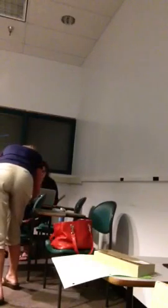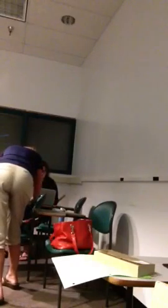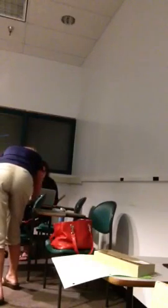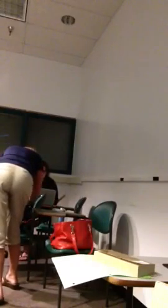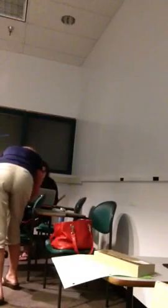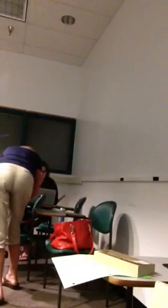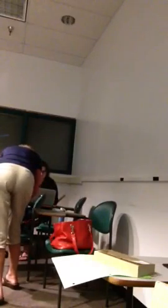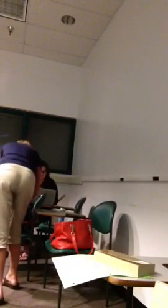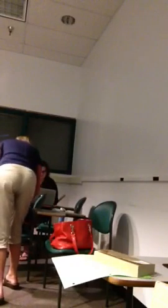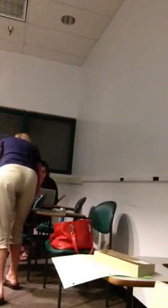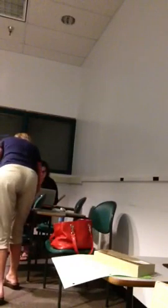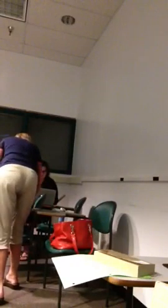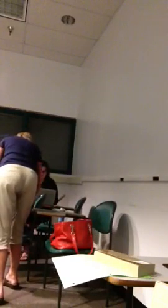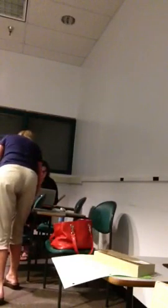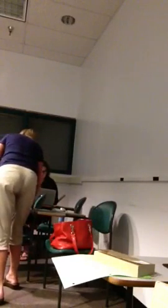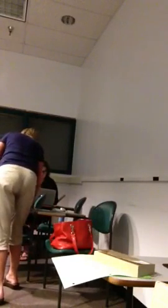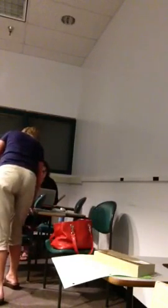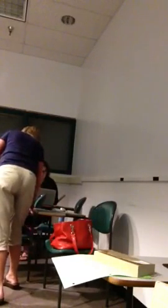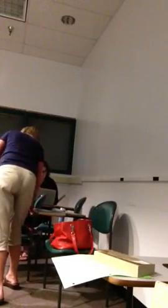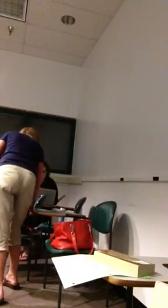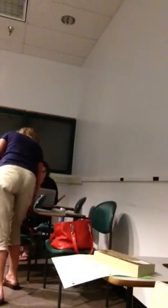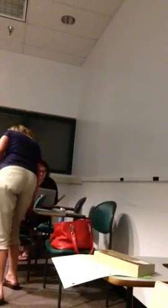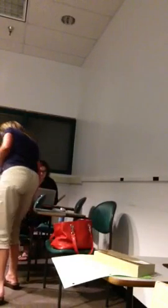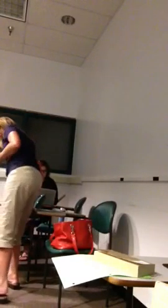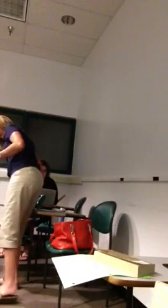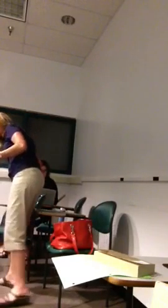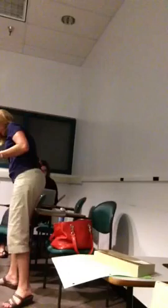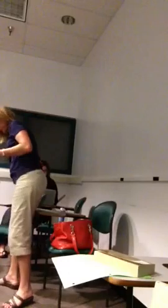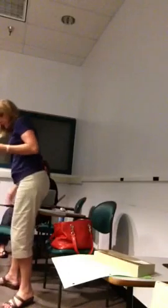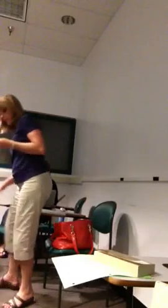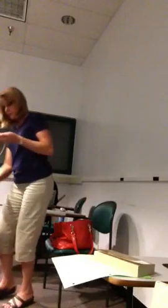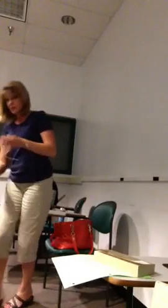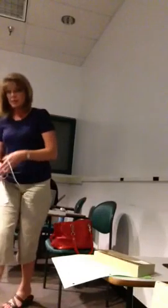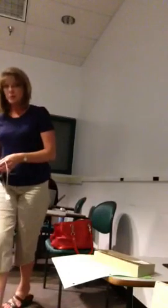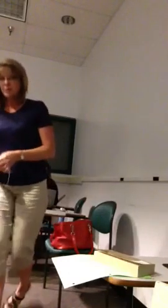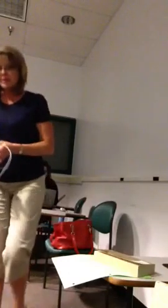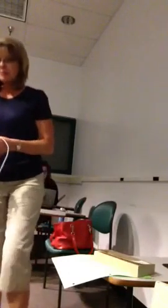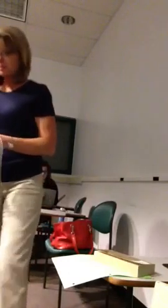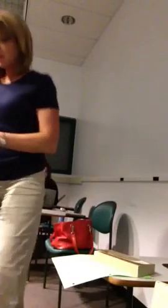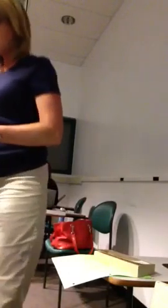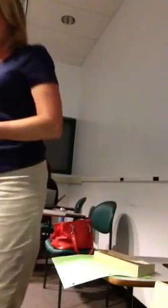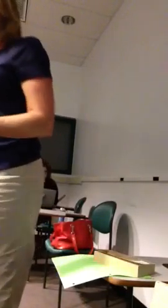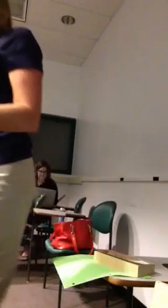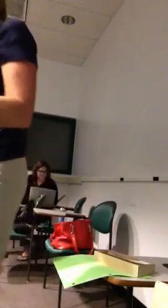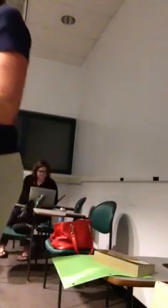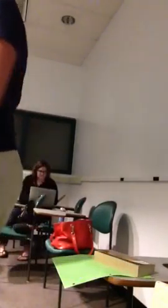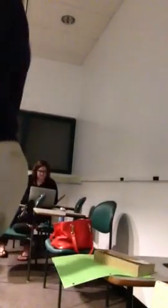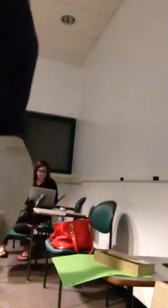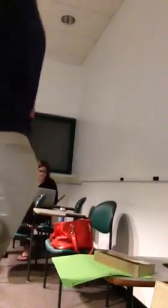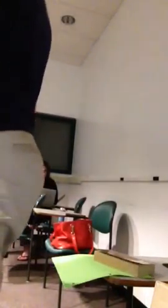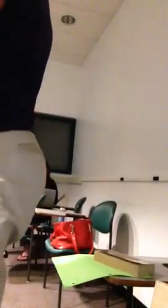that's a good idea. in order to do what you said, drop it or whatever, would that be if I plug this in and put my